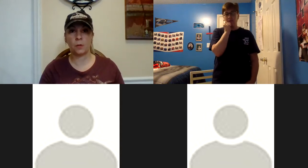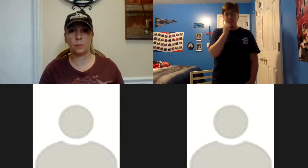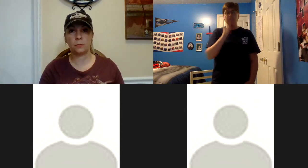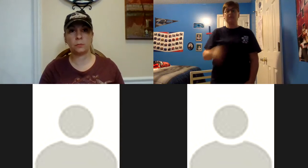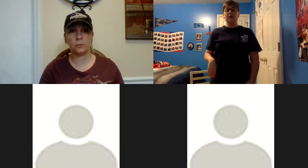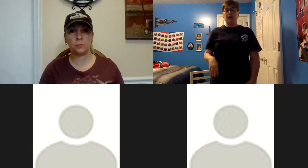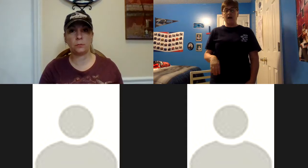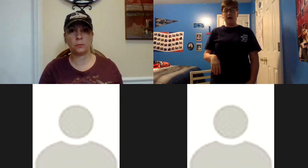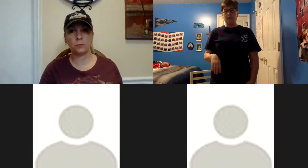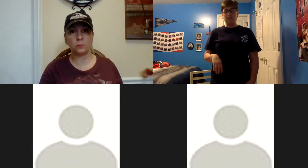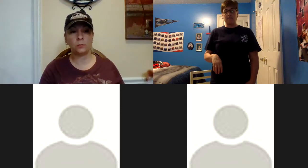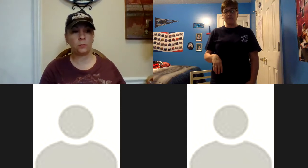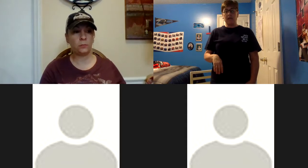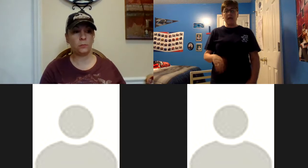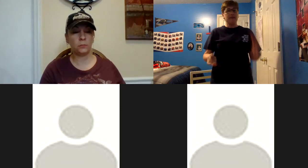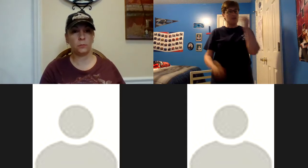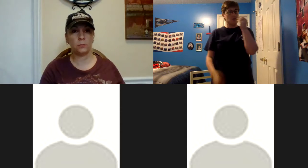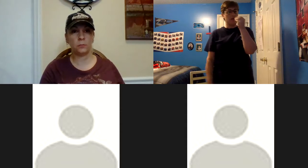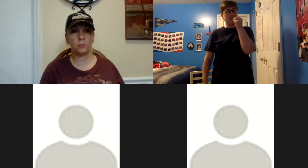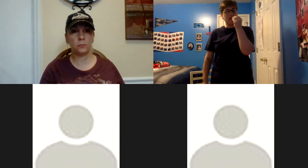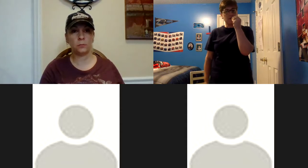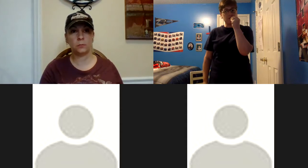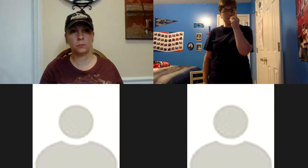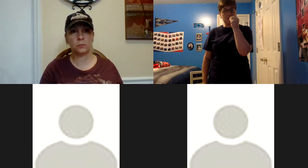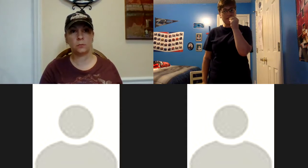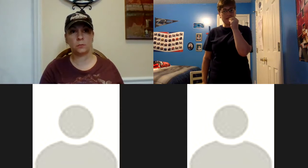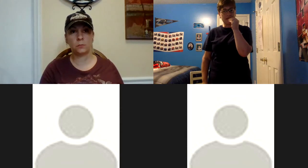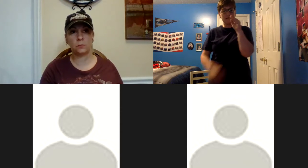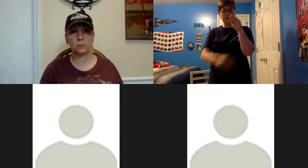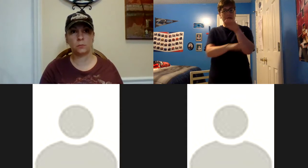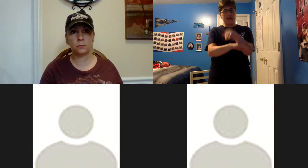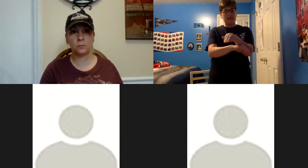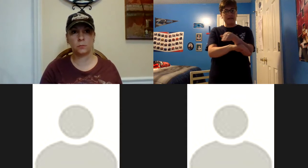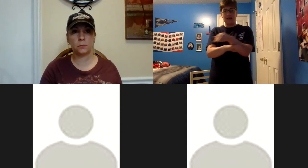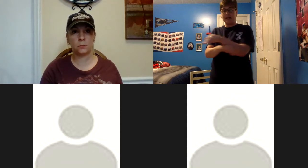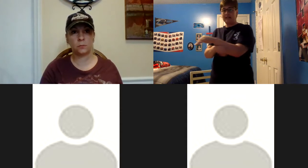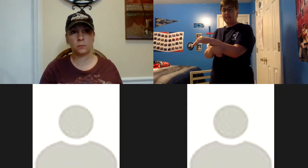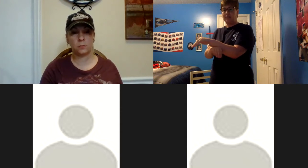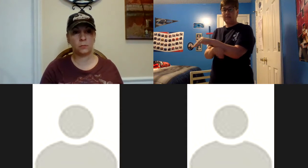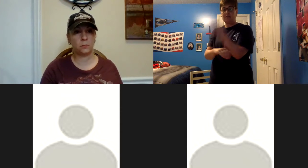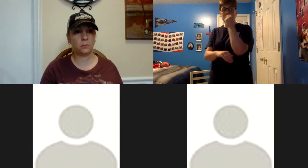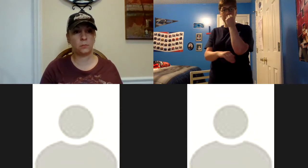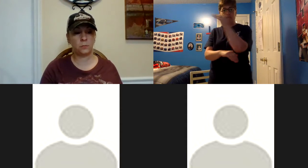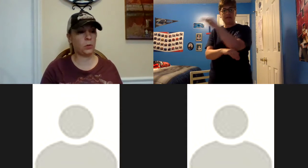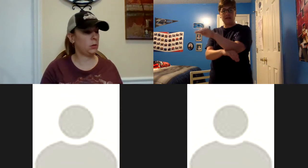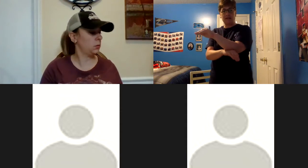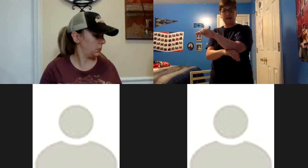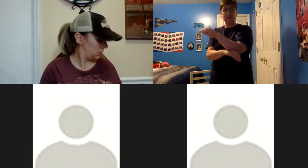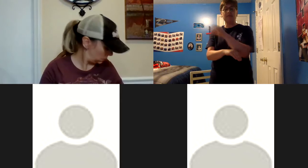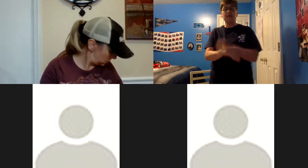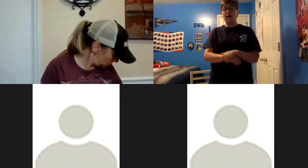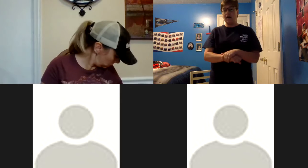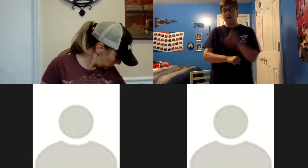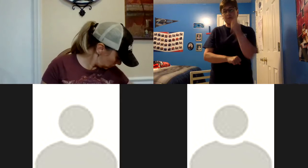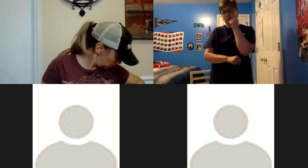supper. And then so left-hander would do eat and then night, eat and